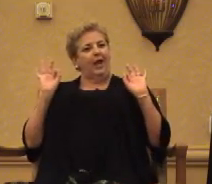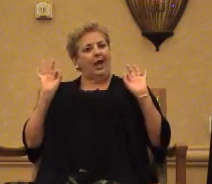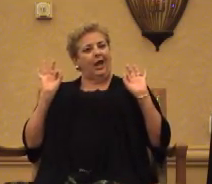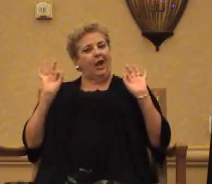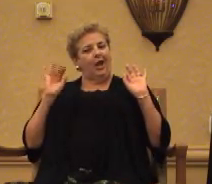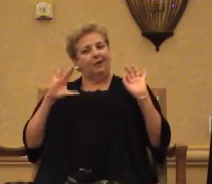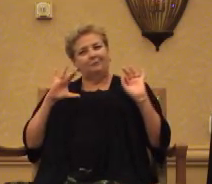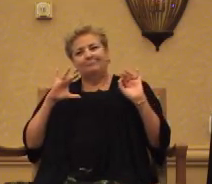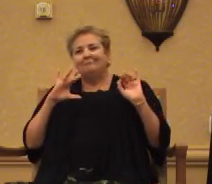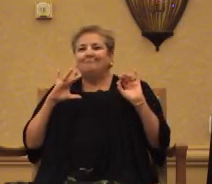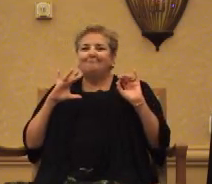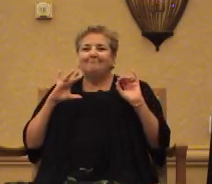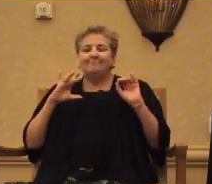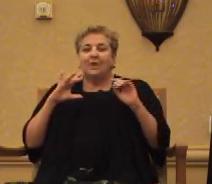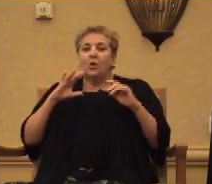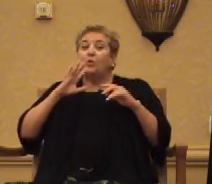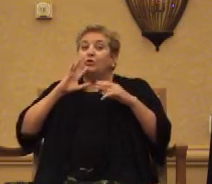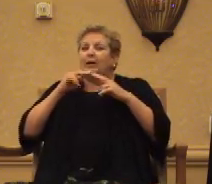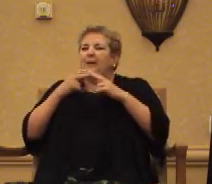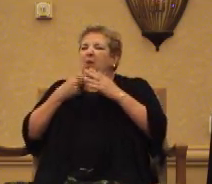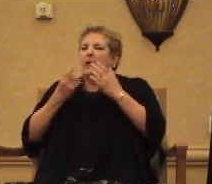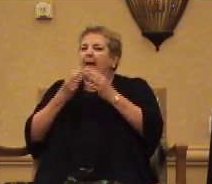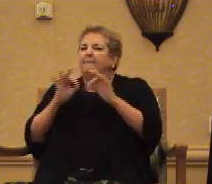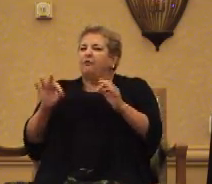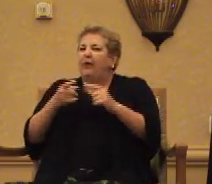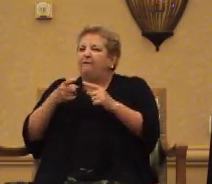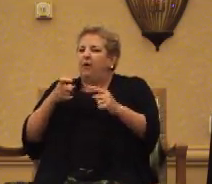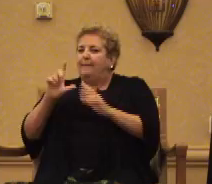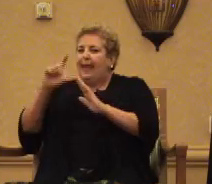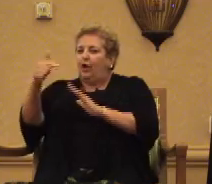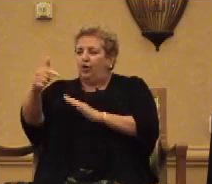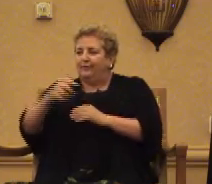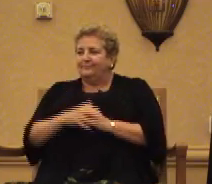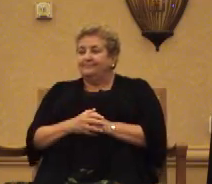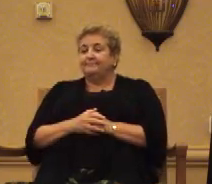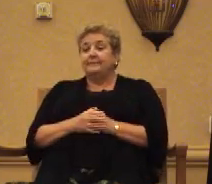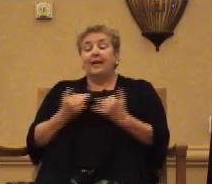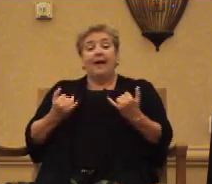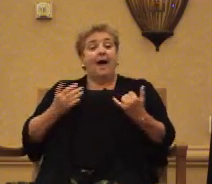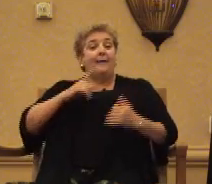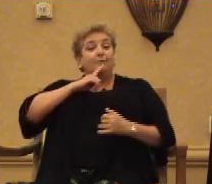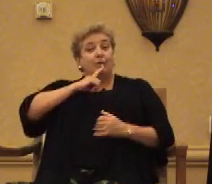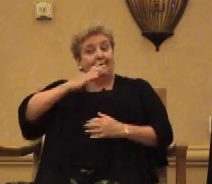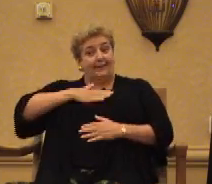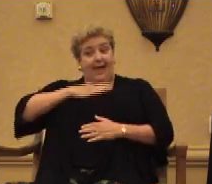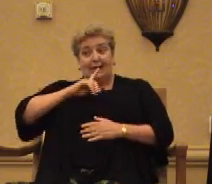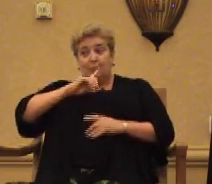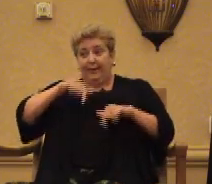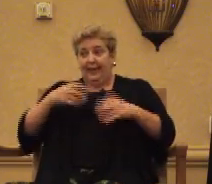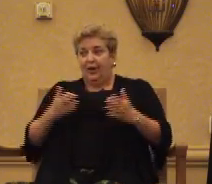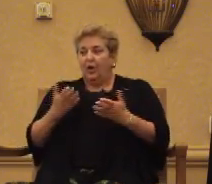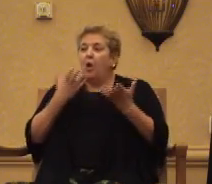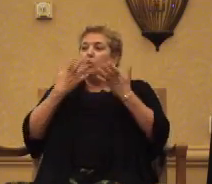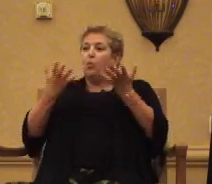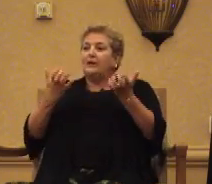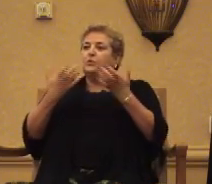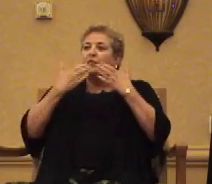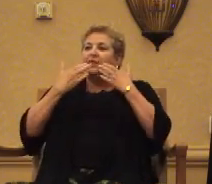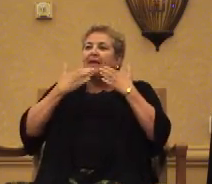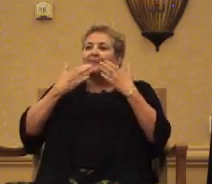we'll get to what I'm free of later. I'm delighted to be here. I want to thank the members of the committee for the privilege